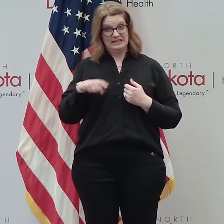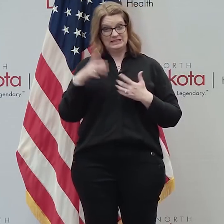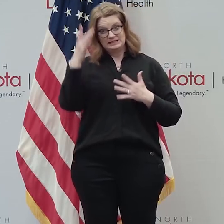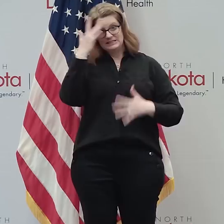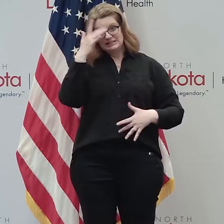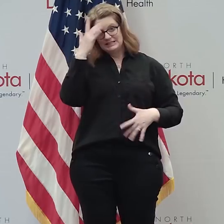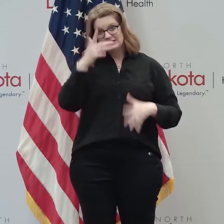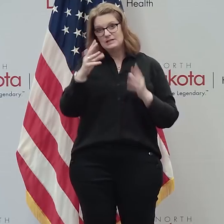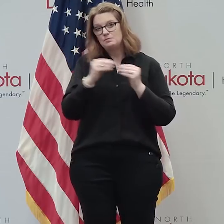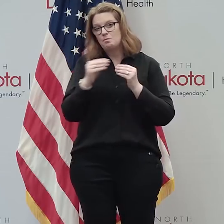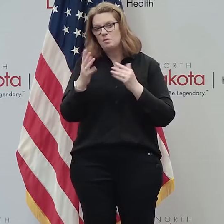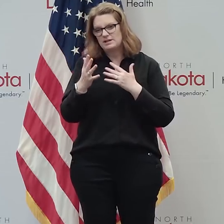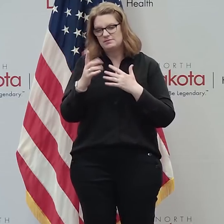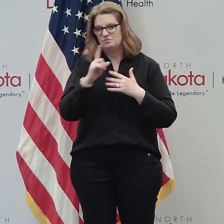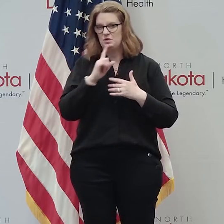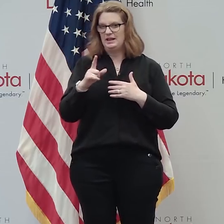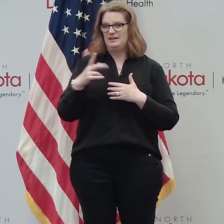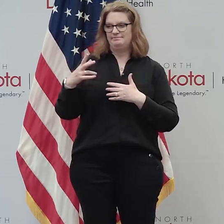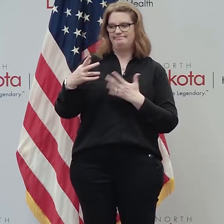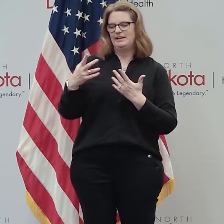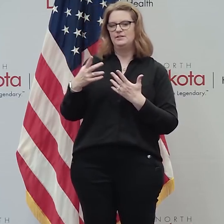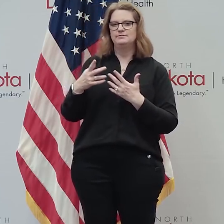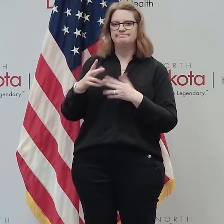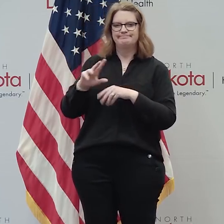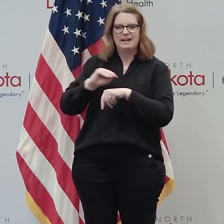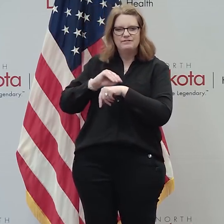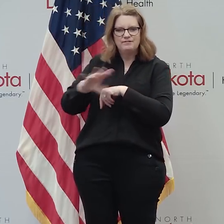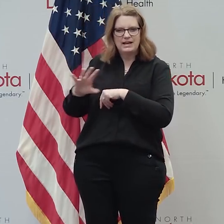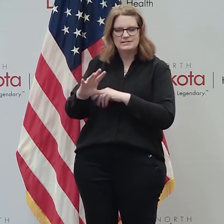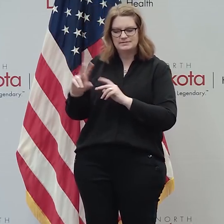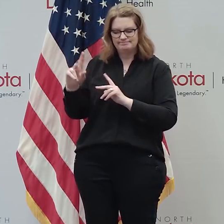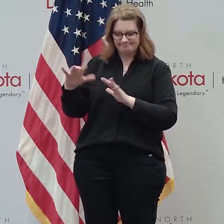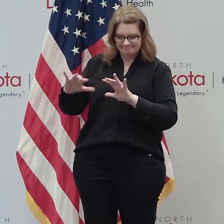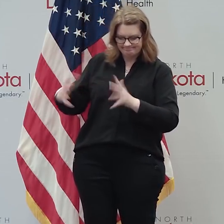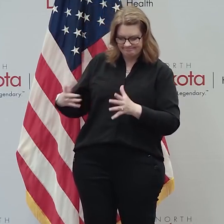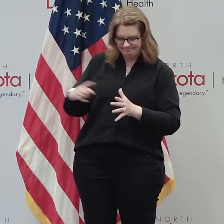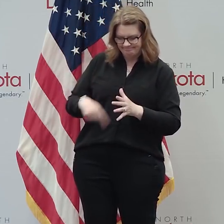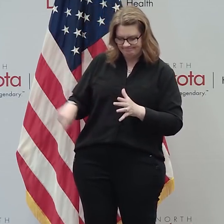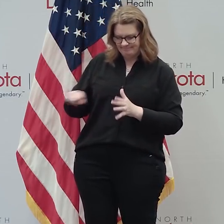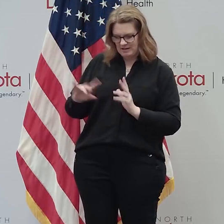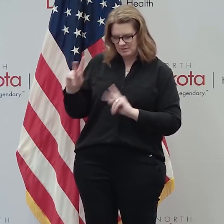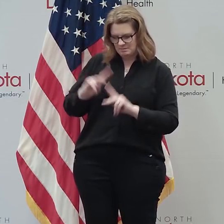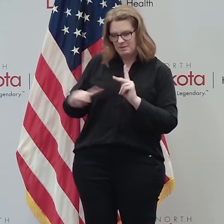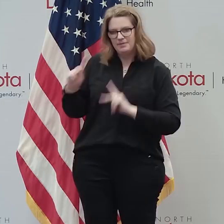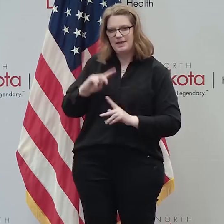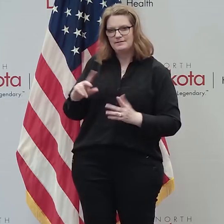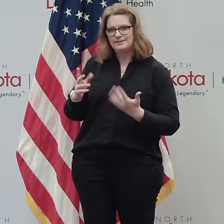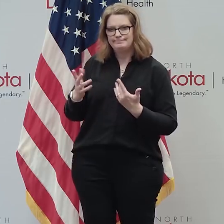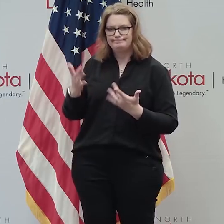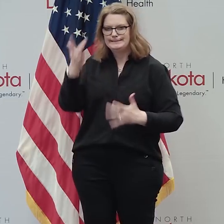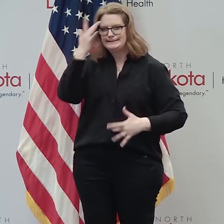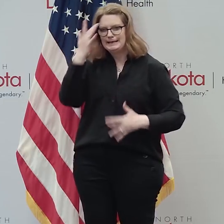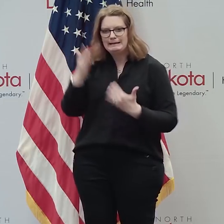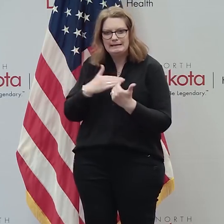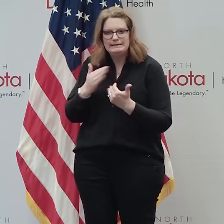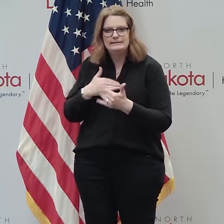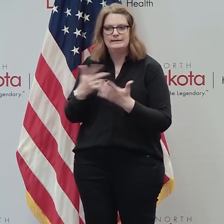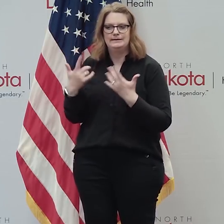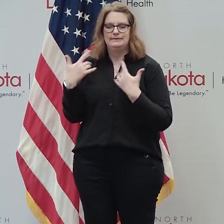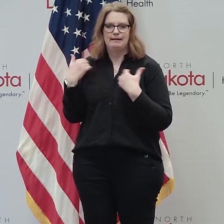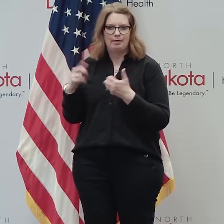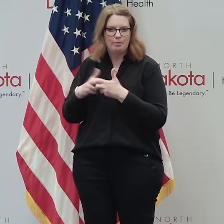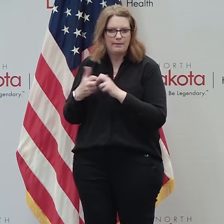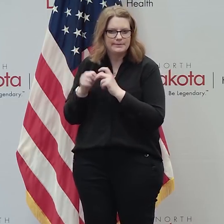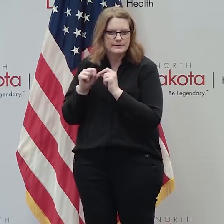have underlying health conditions or are elderly. And we saw great voluntary participation and some really smart, innovative approaches by faith-based